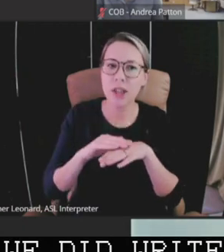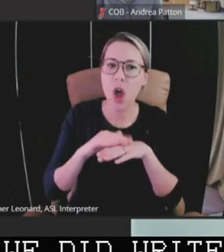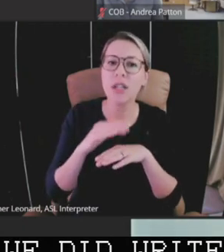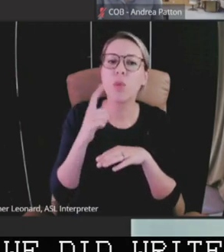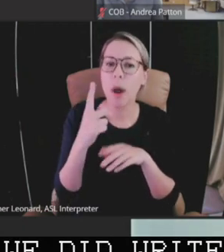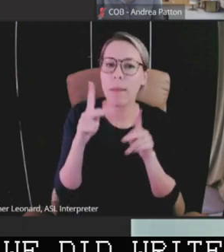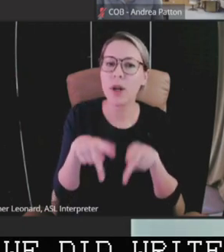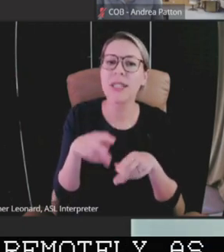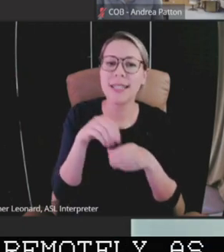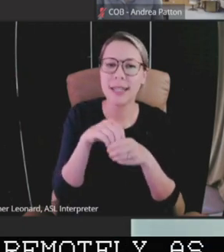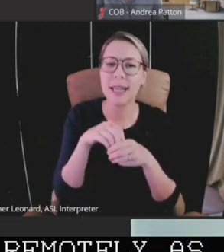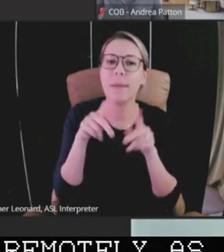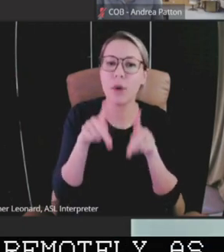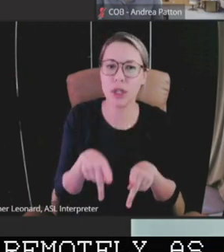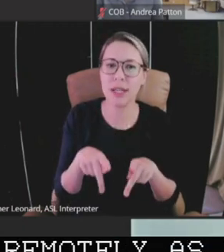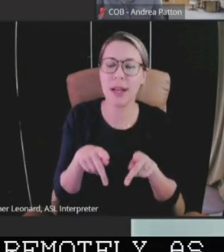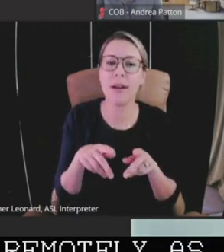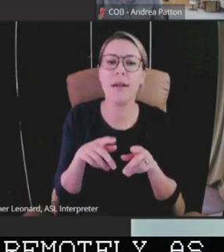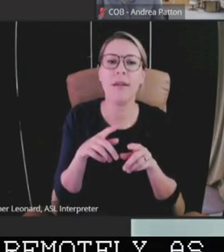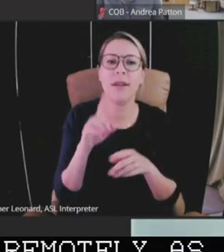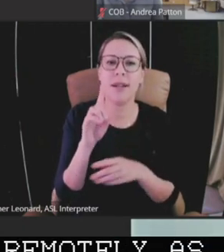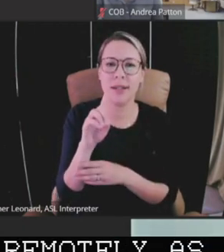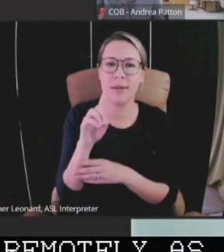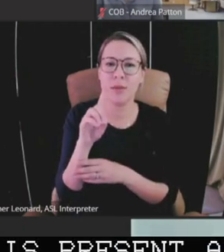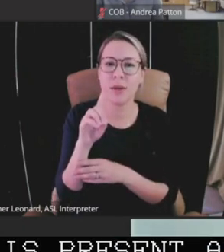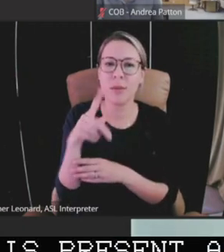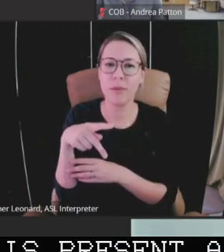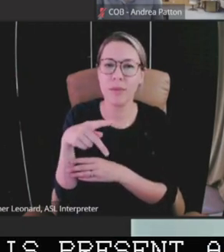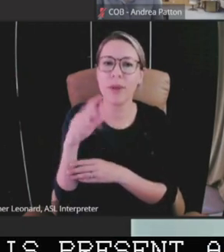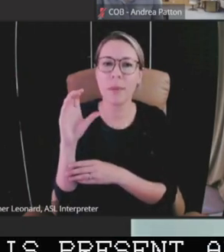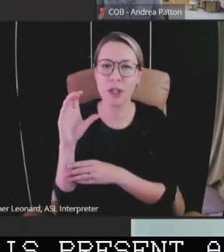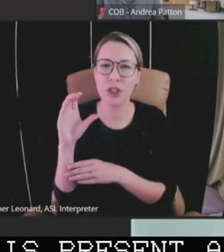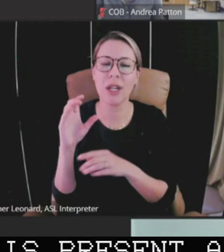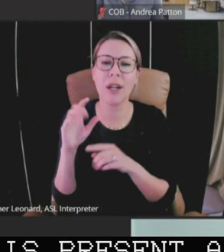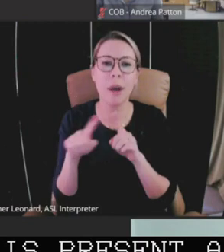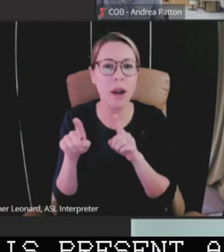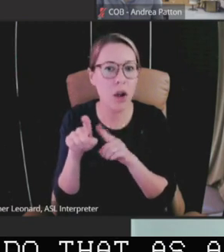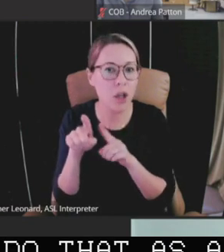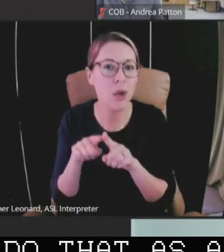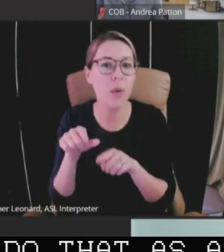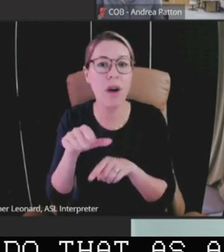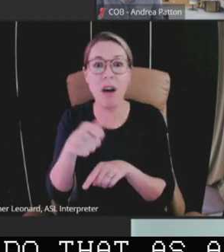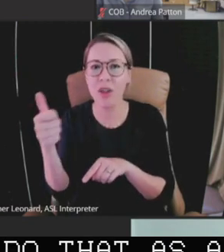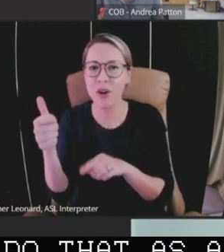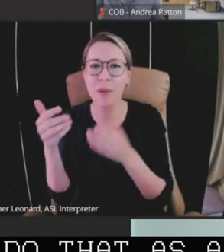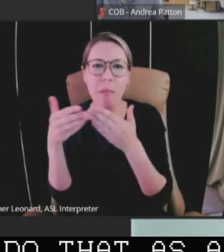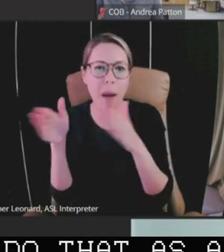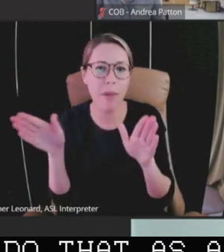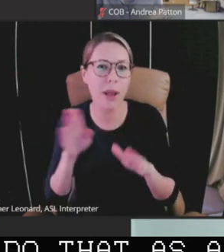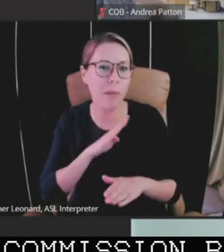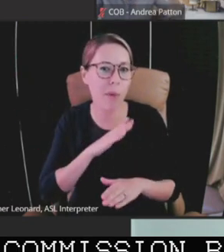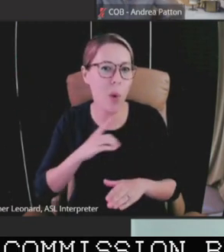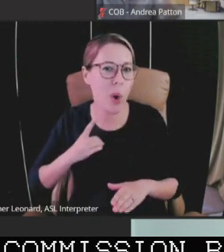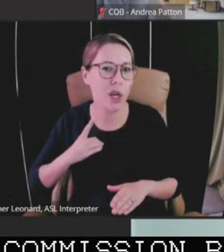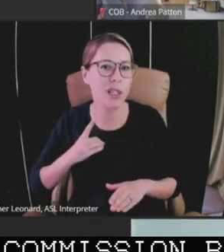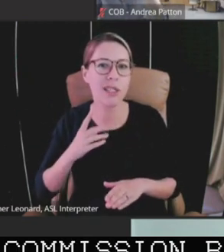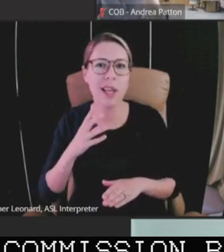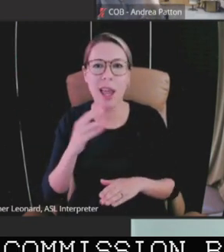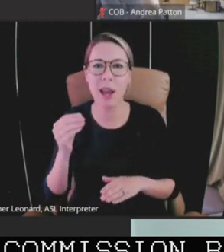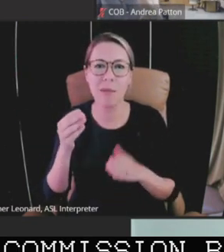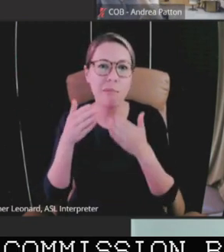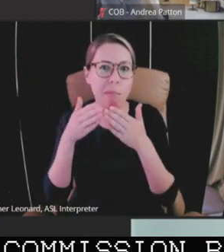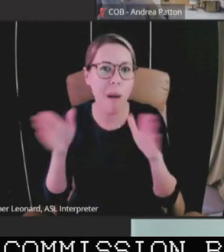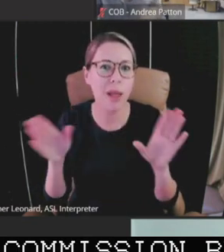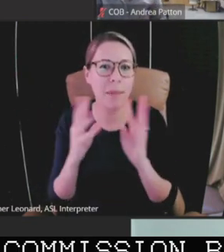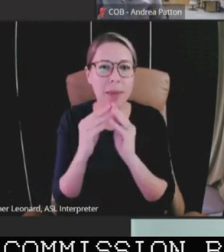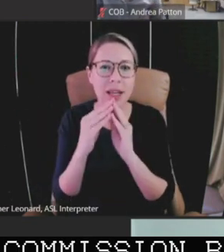commission. But a lot of other public boards and public meetings of city and